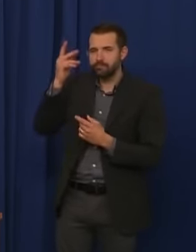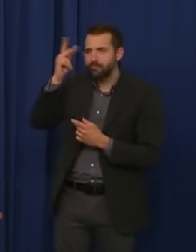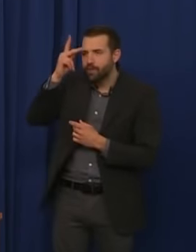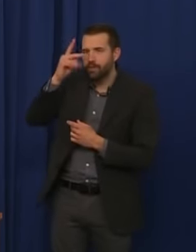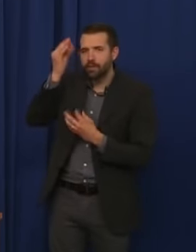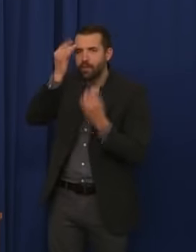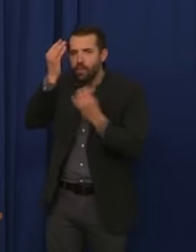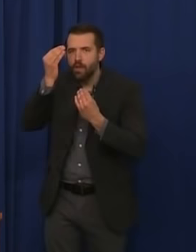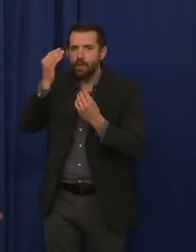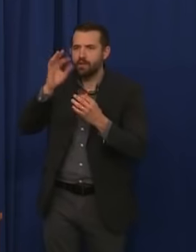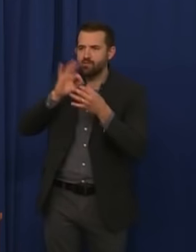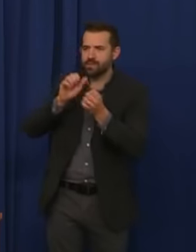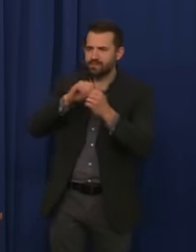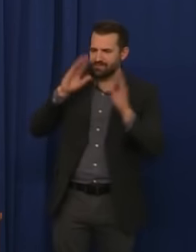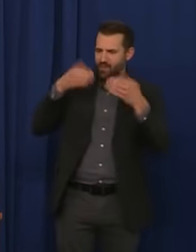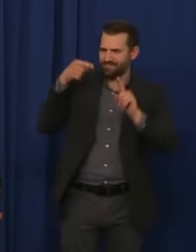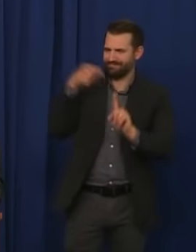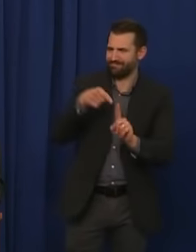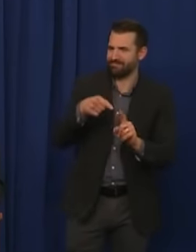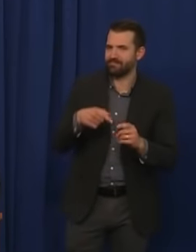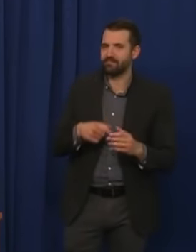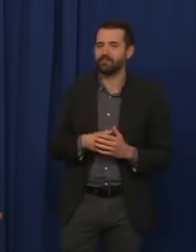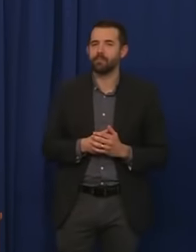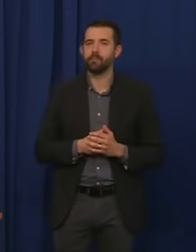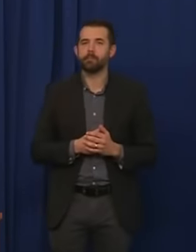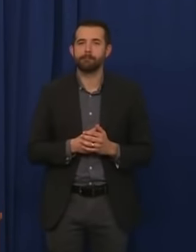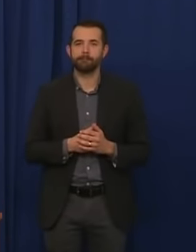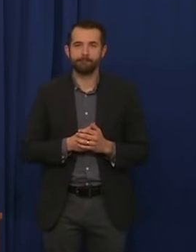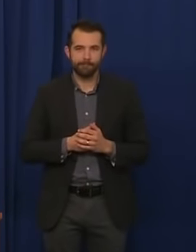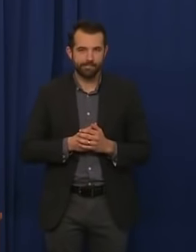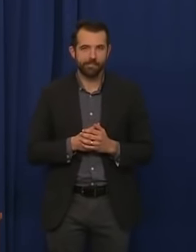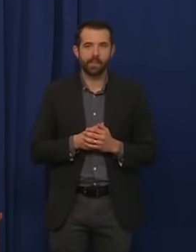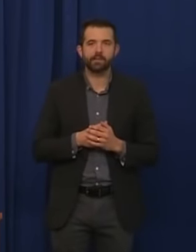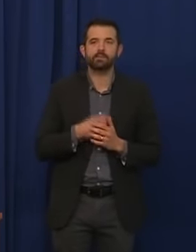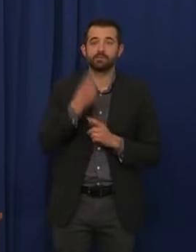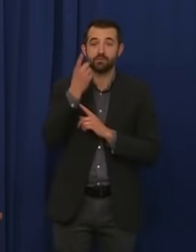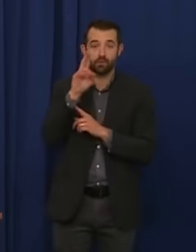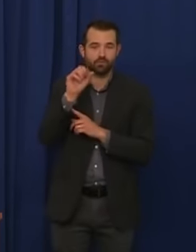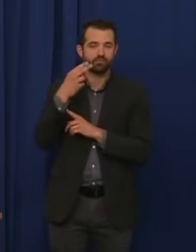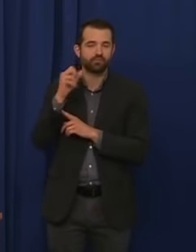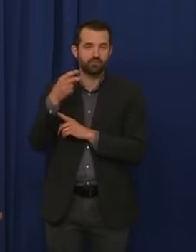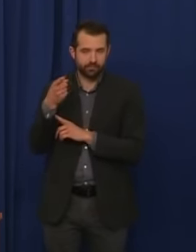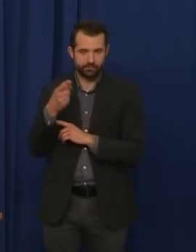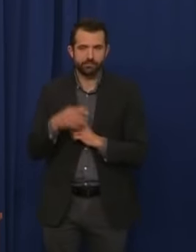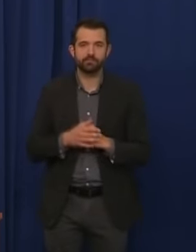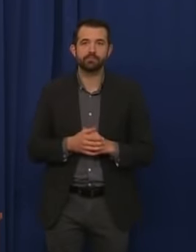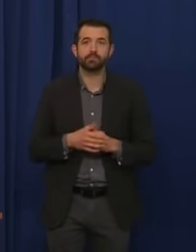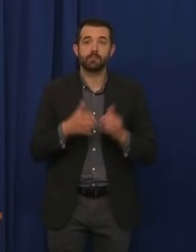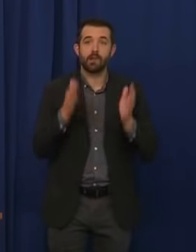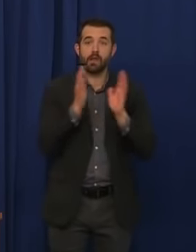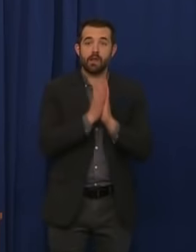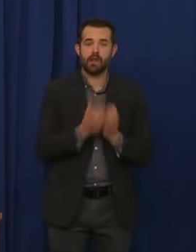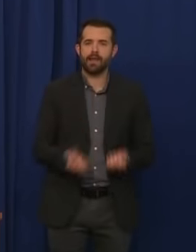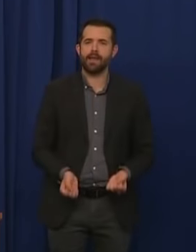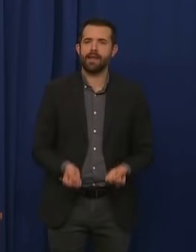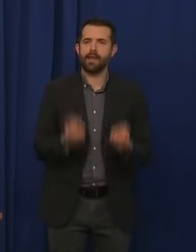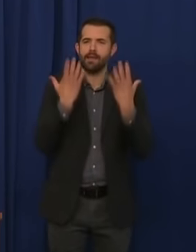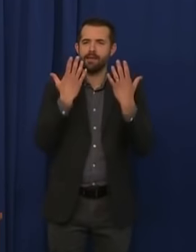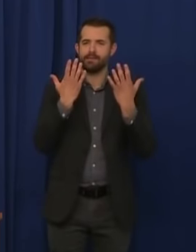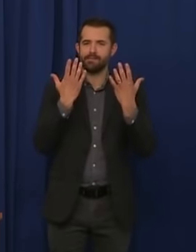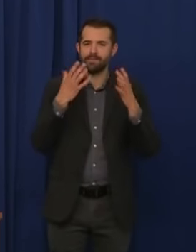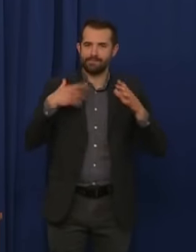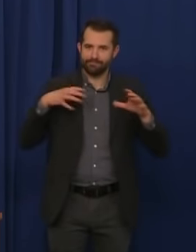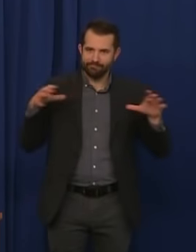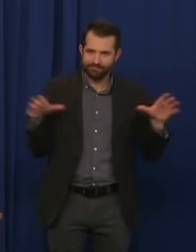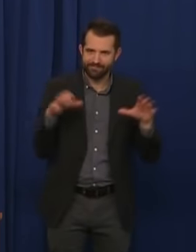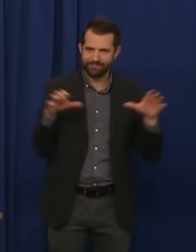conversations. Sure. So Steve asked to the former question about the number of active cases. Just a quick definitional note, what we